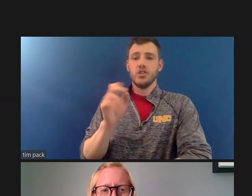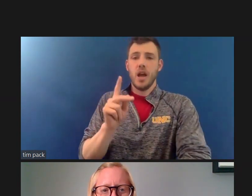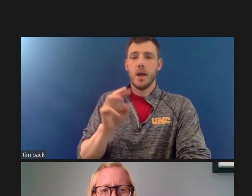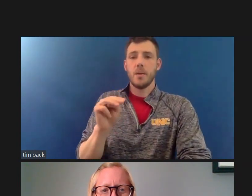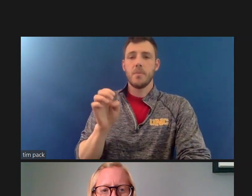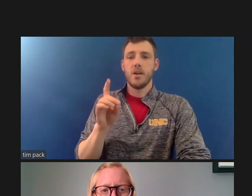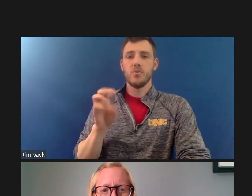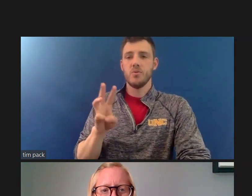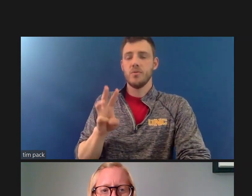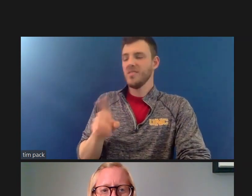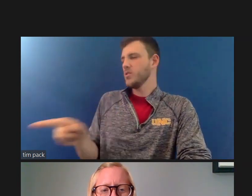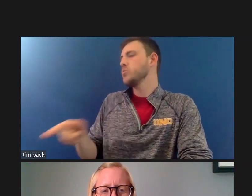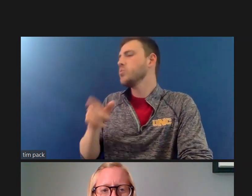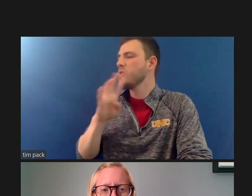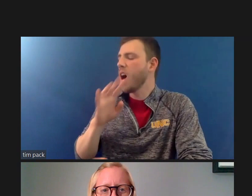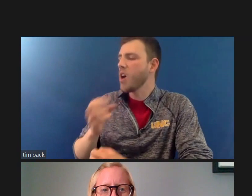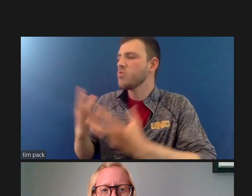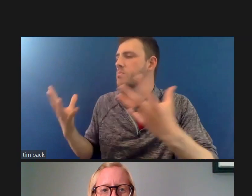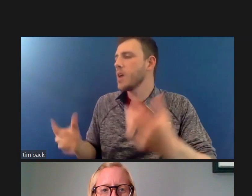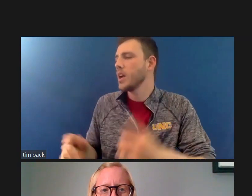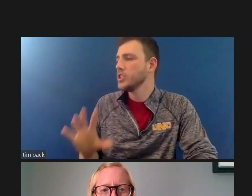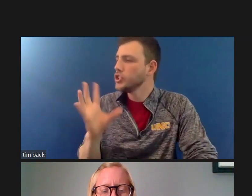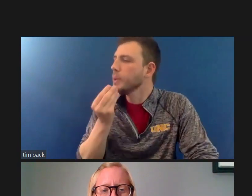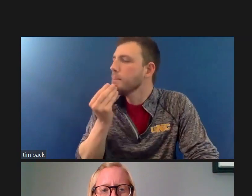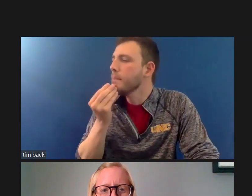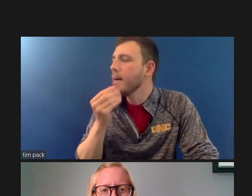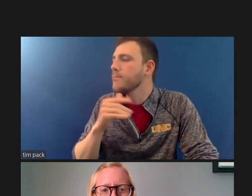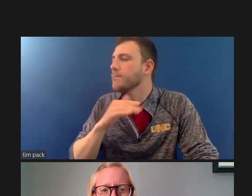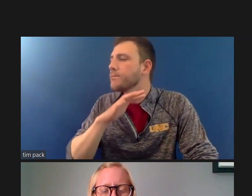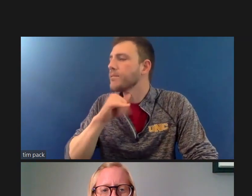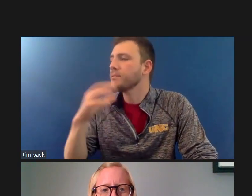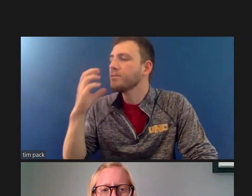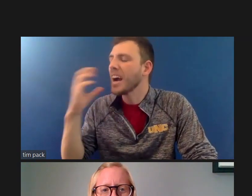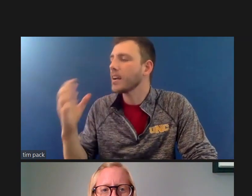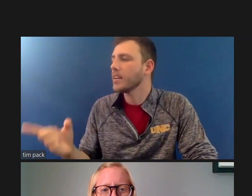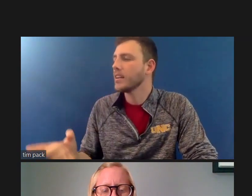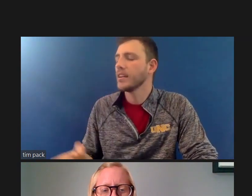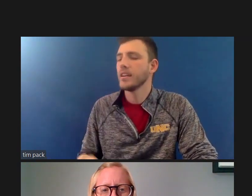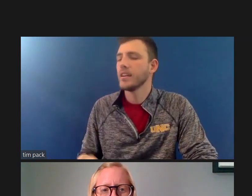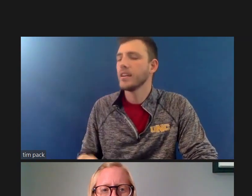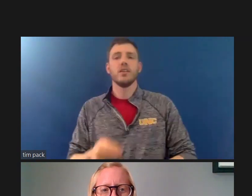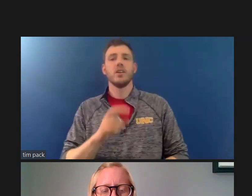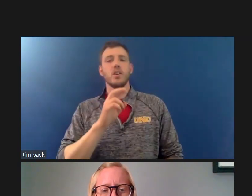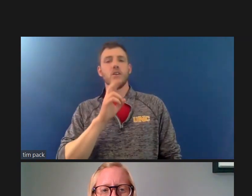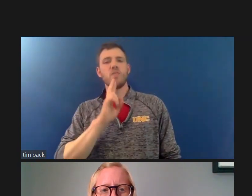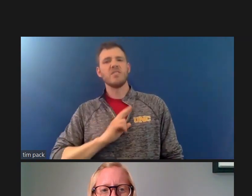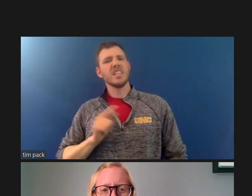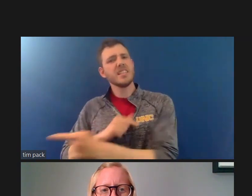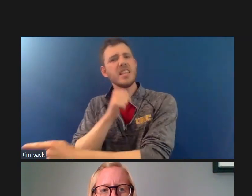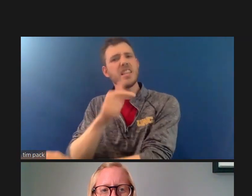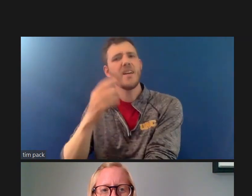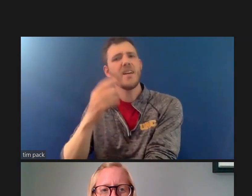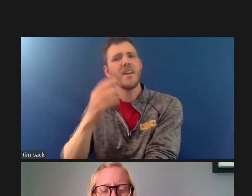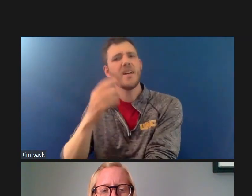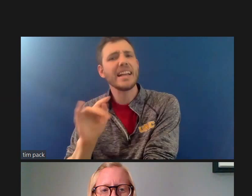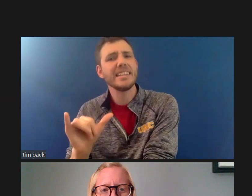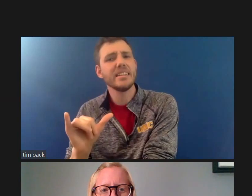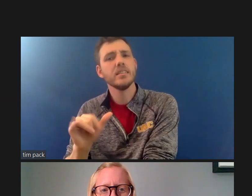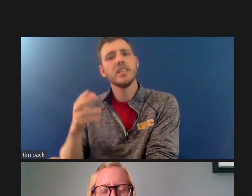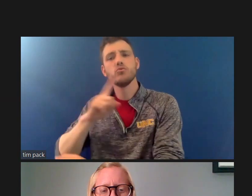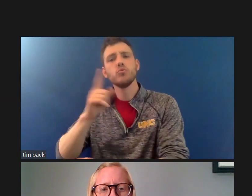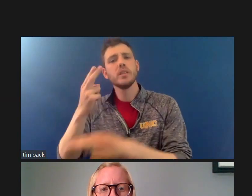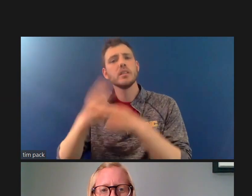"Shut up, fatty." Laughter arose. "He's not fatty," cried Ralph. His real name's